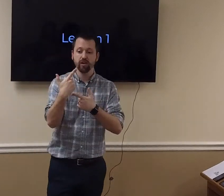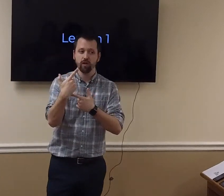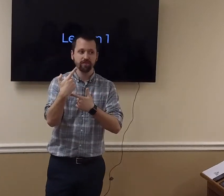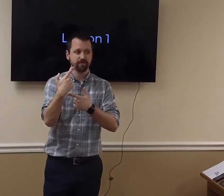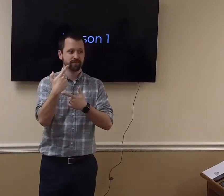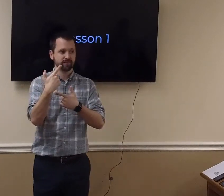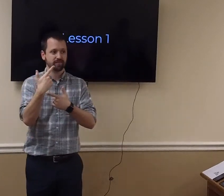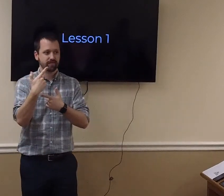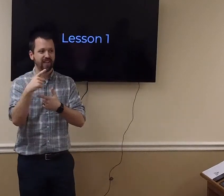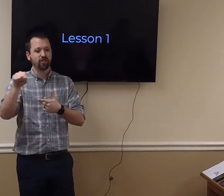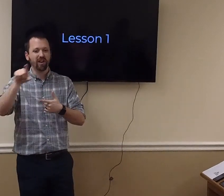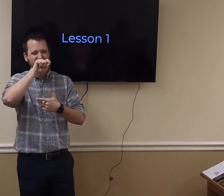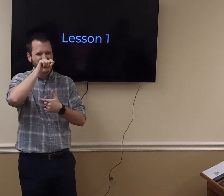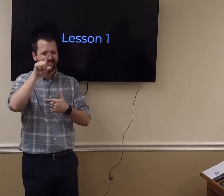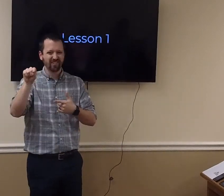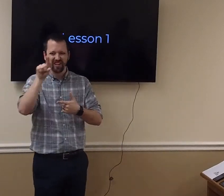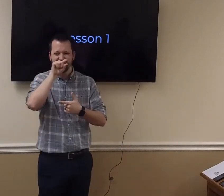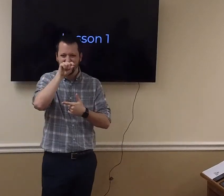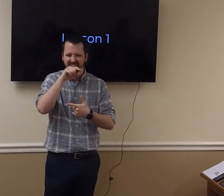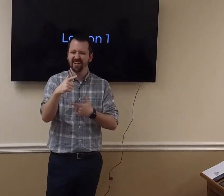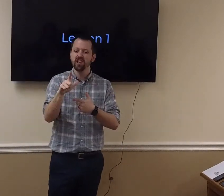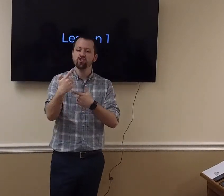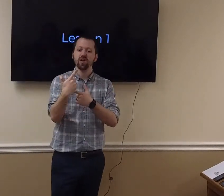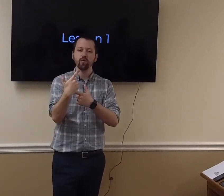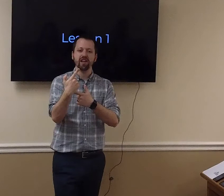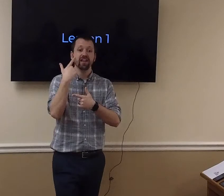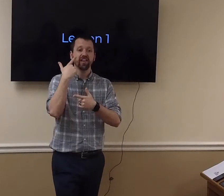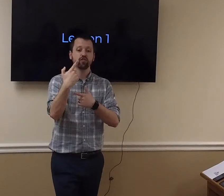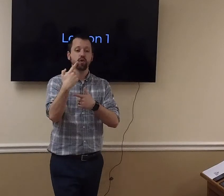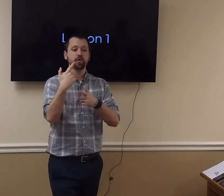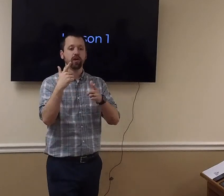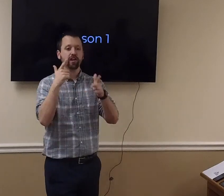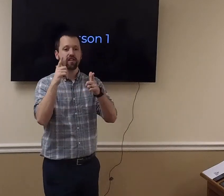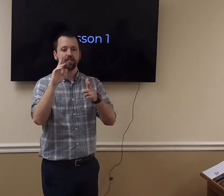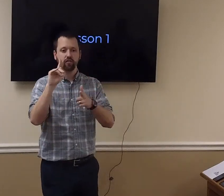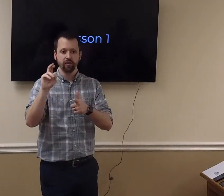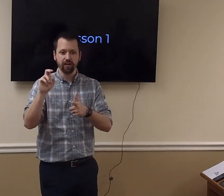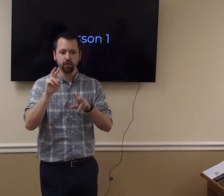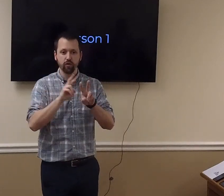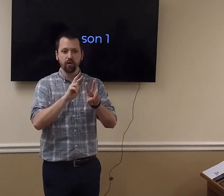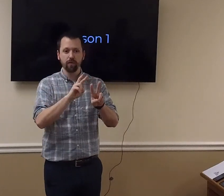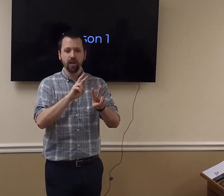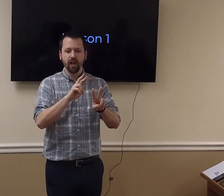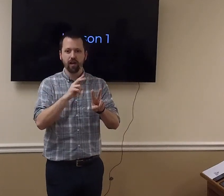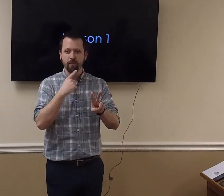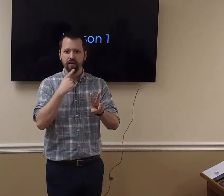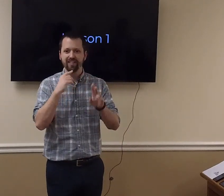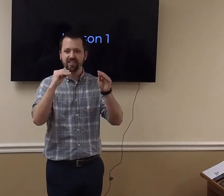21. Yeah, 20 chickens. 21. Think 21 gun salute at a funeral. I teach in